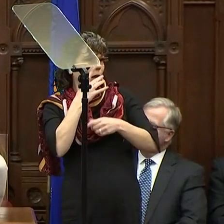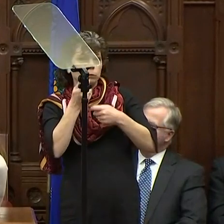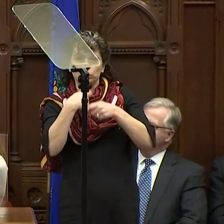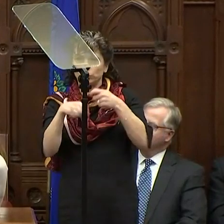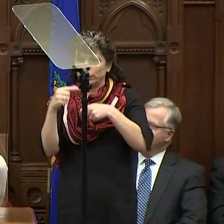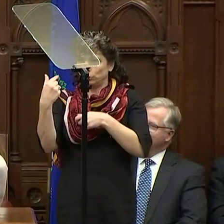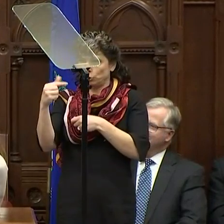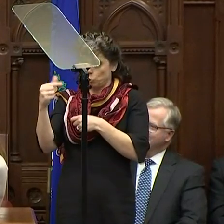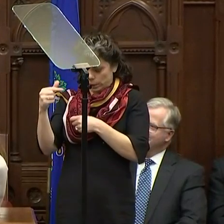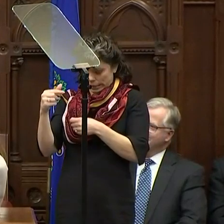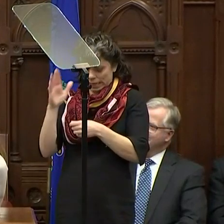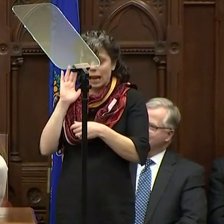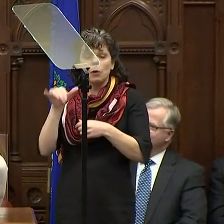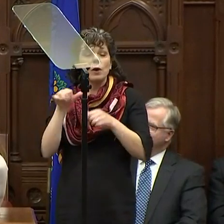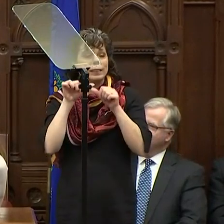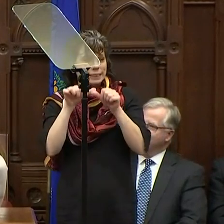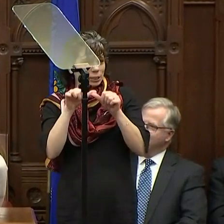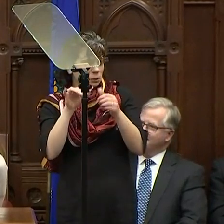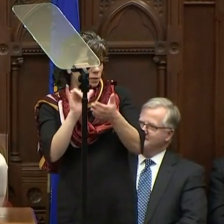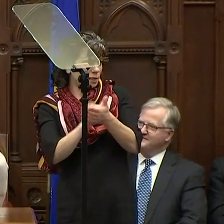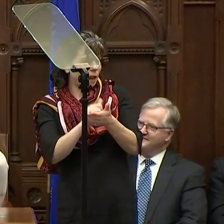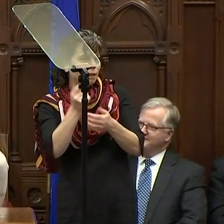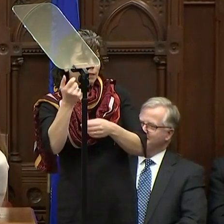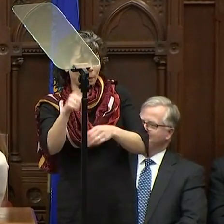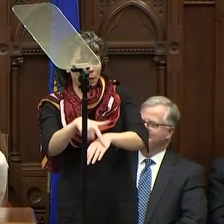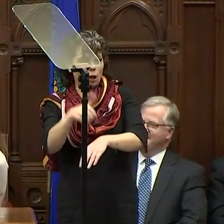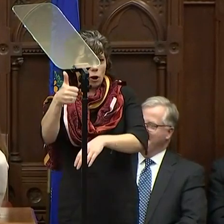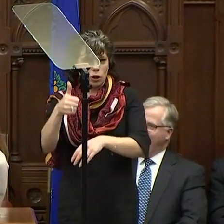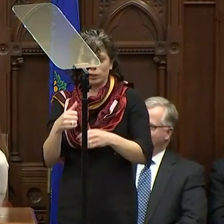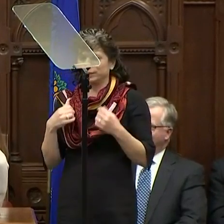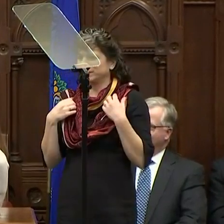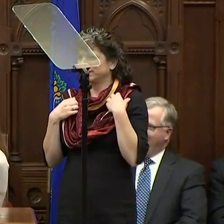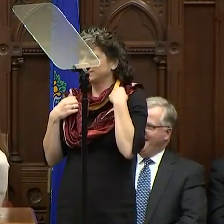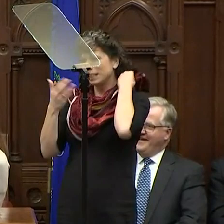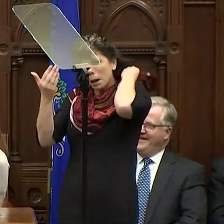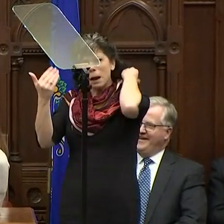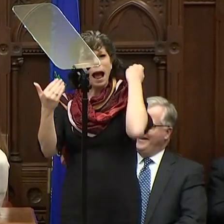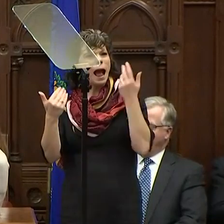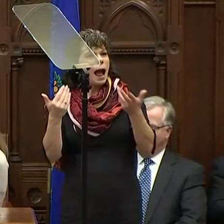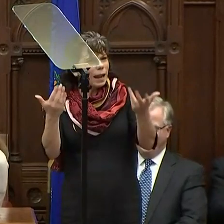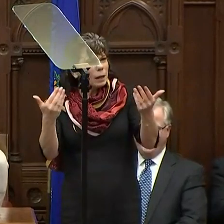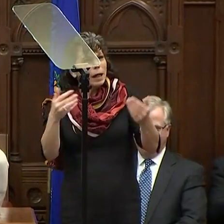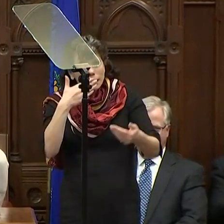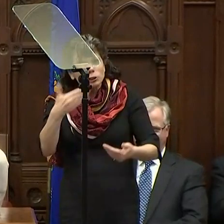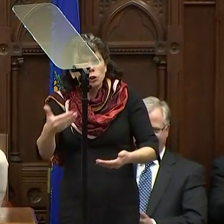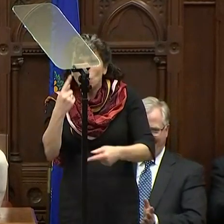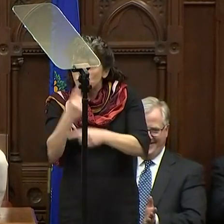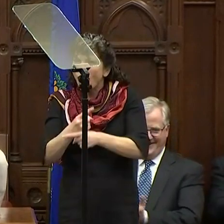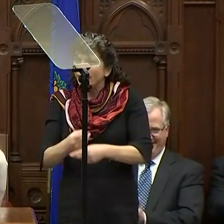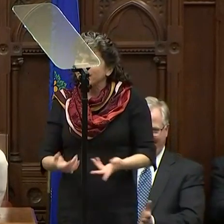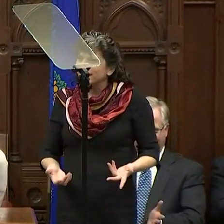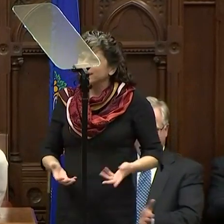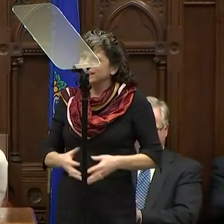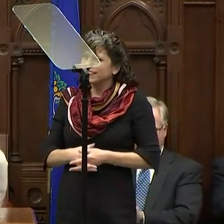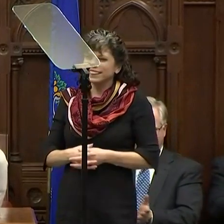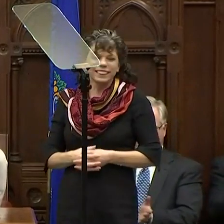green. And it will stay green a little bit longer. Come on! That's pretty good, isn't it?